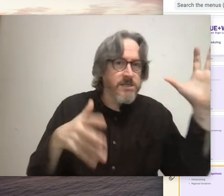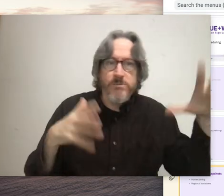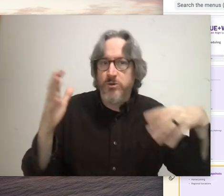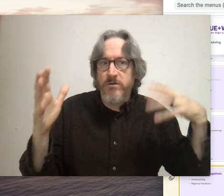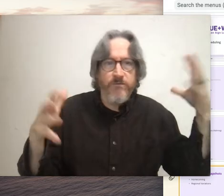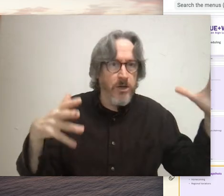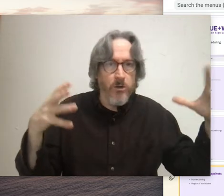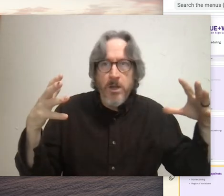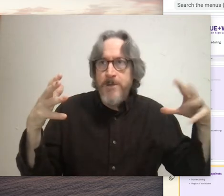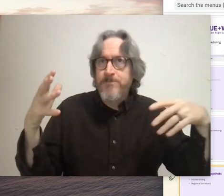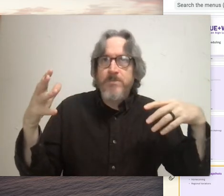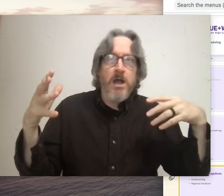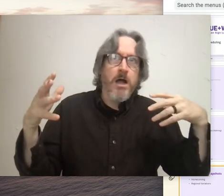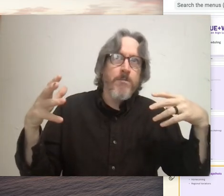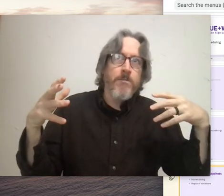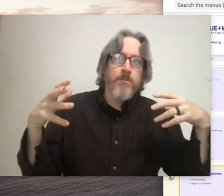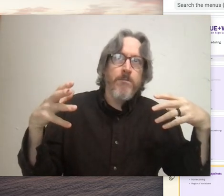went to some sort of,